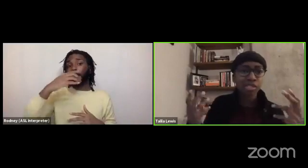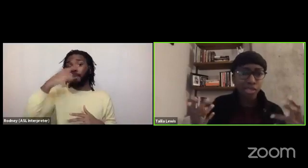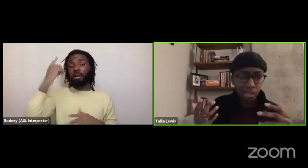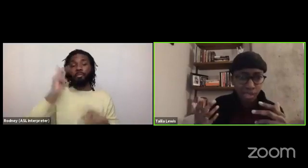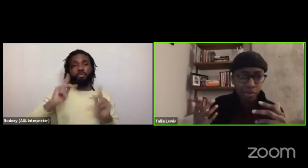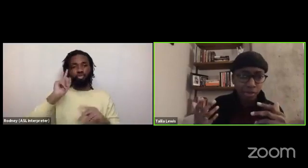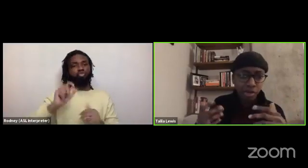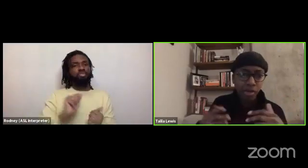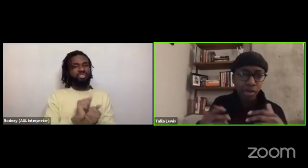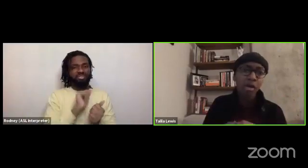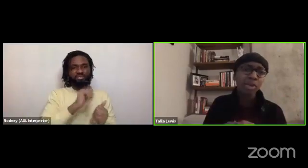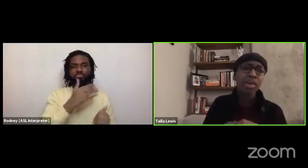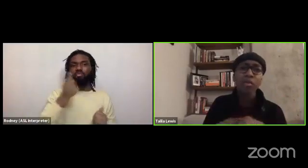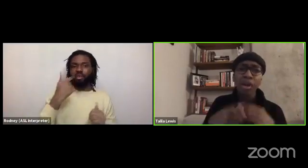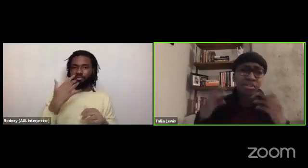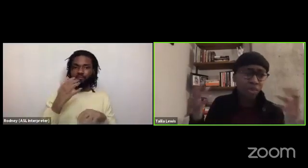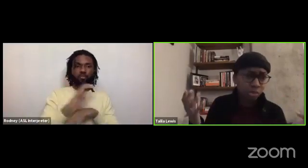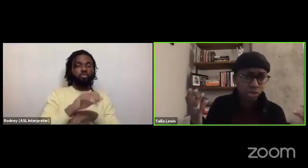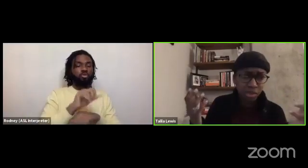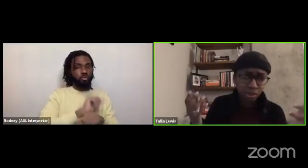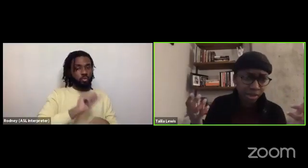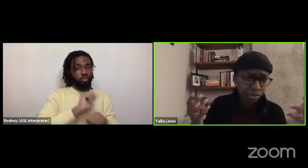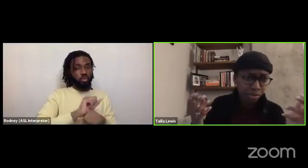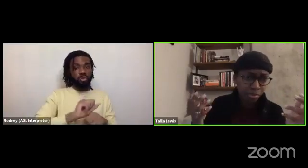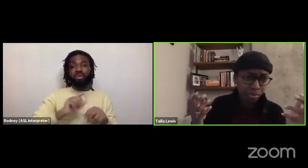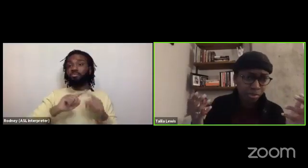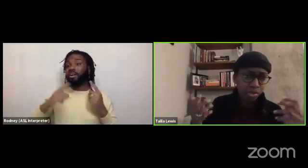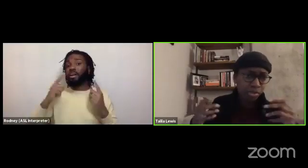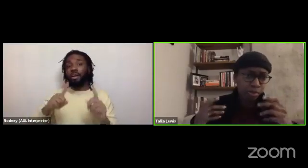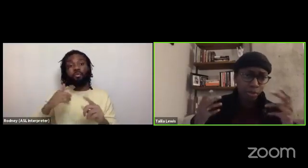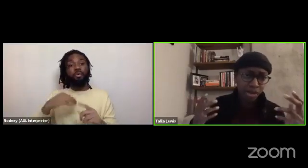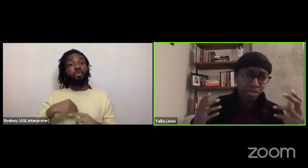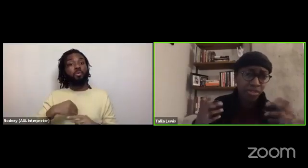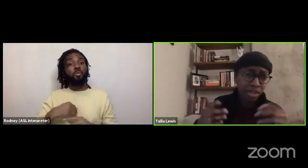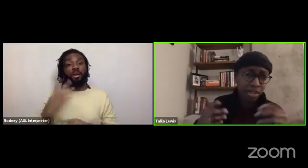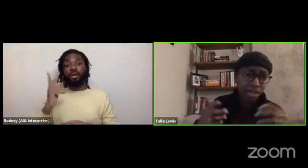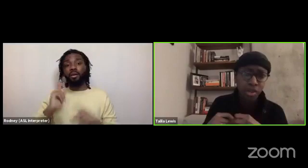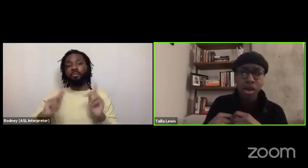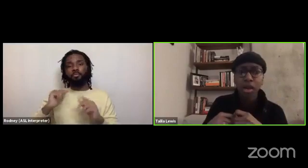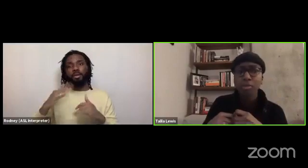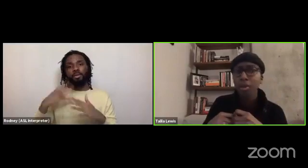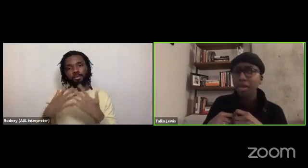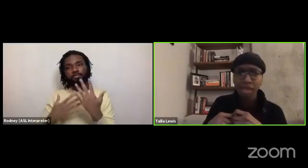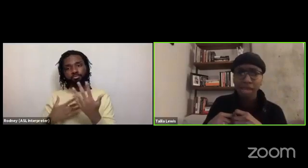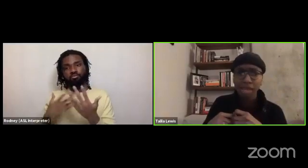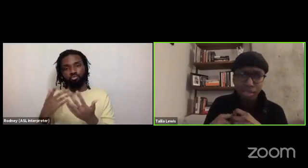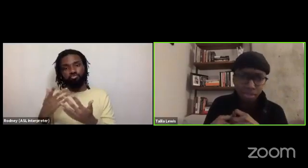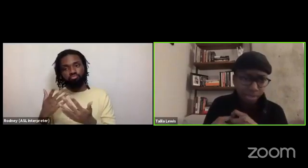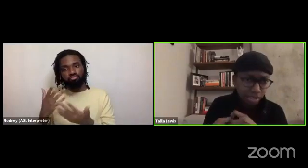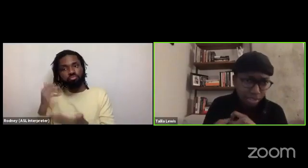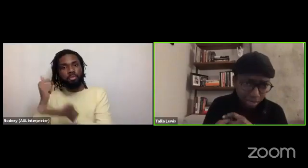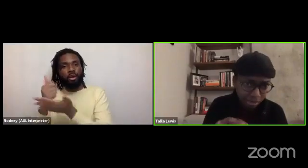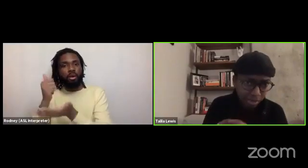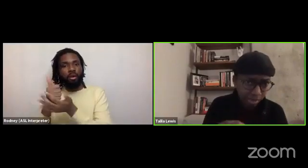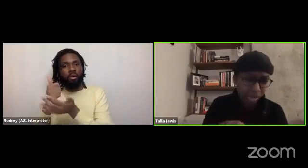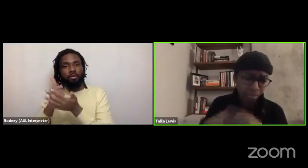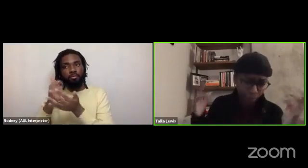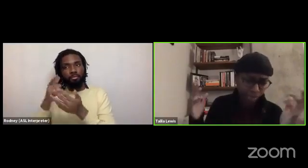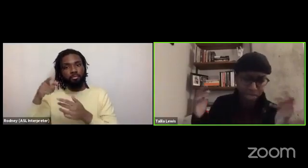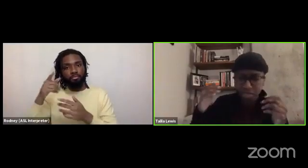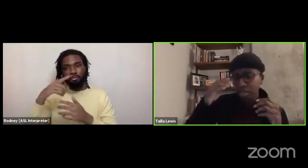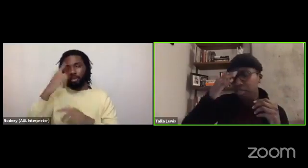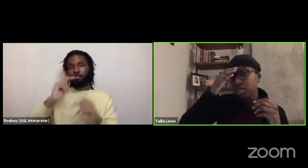forced into labor, and that white folks were somehow doing Black folks some grand favor by allowing us to be enslaved